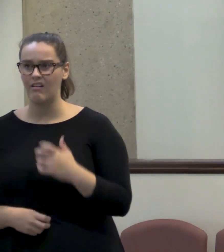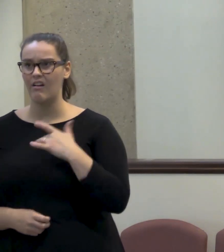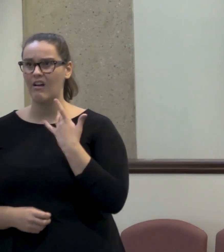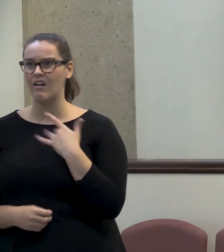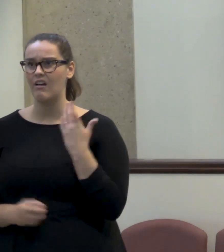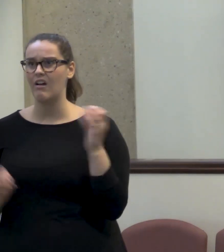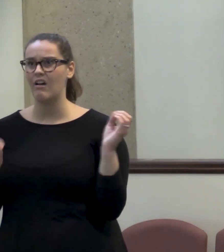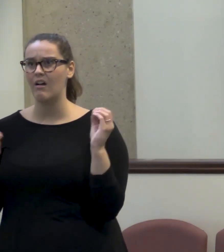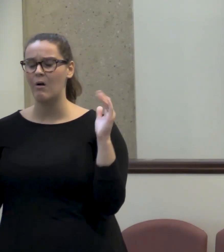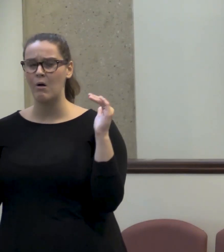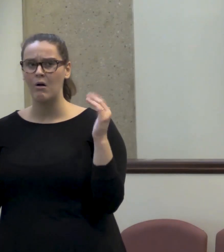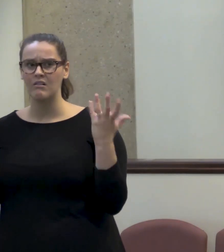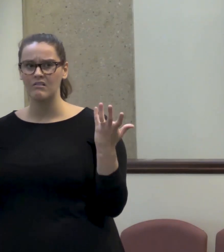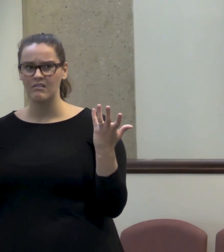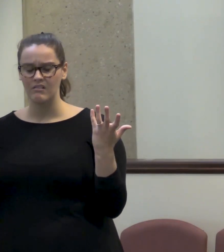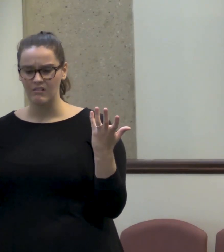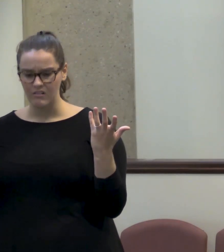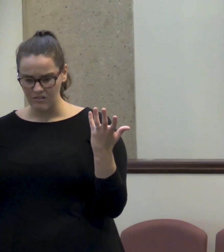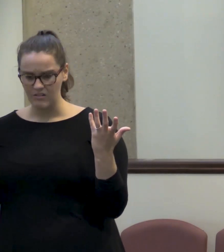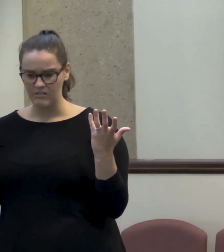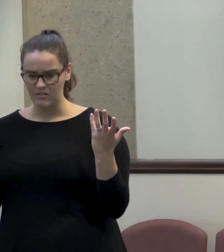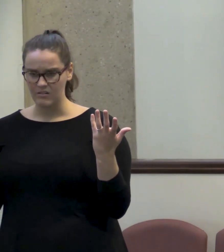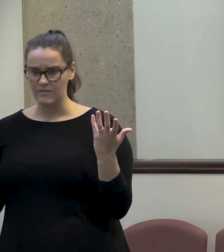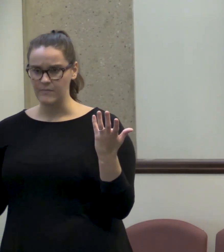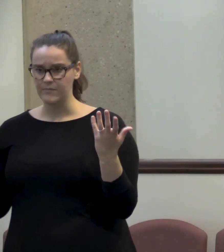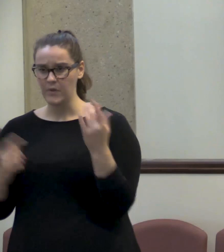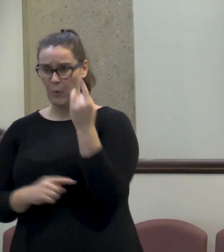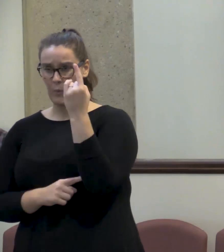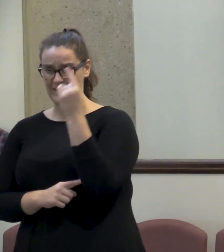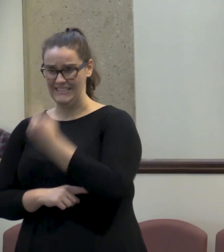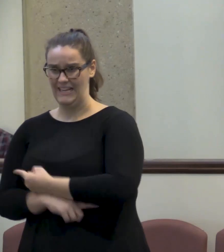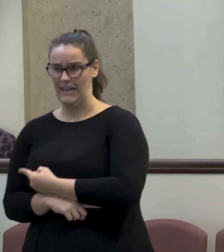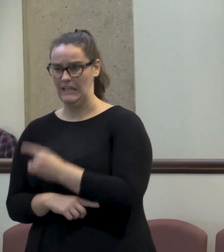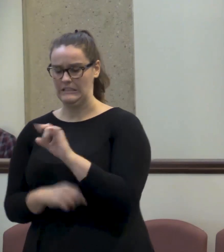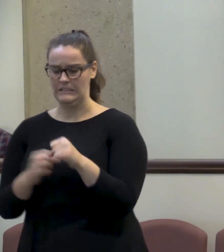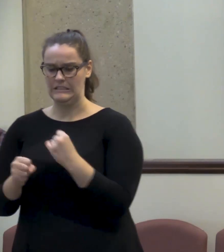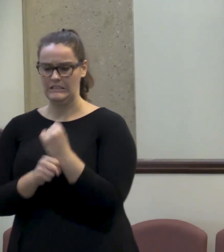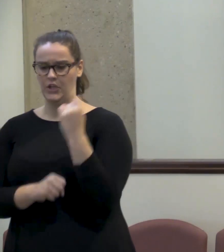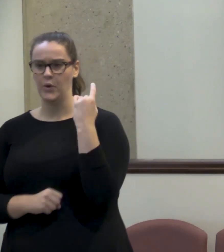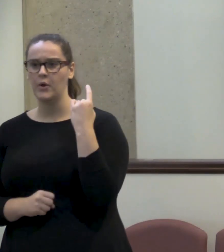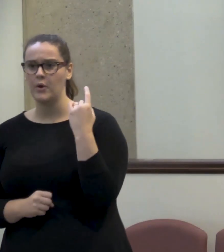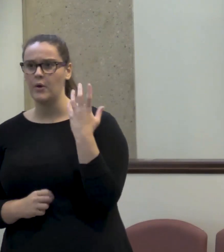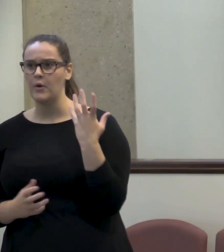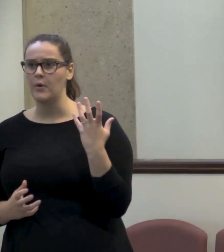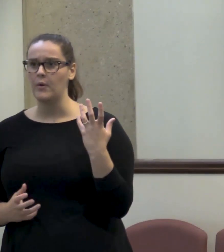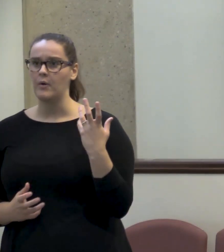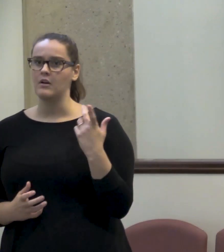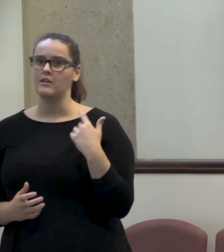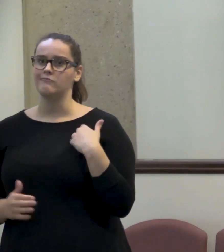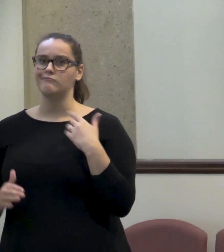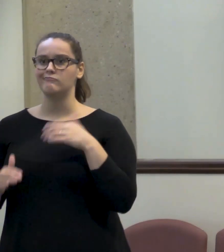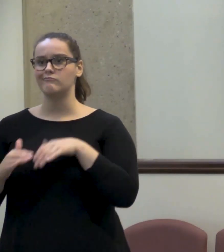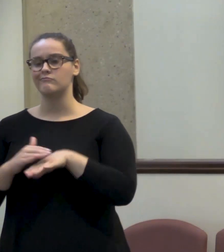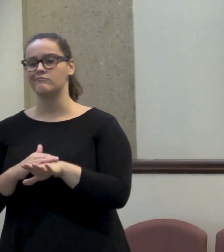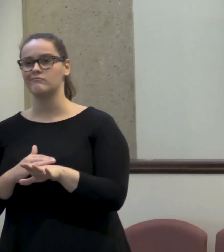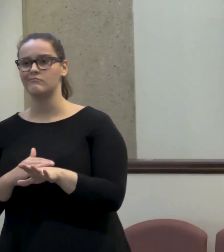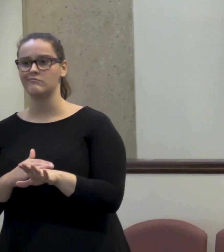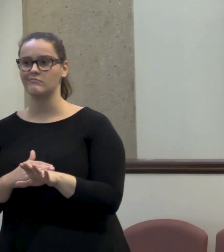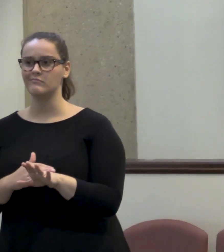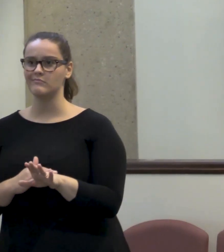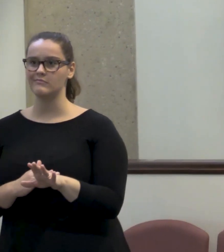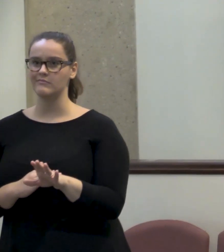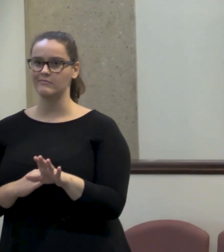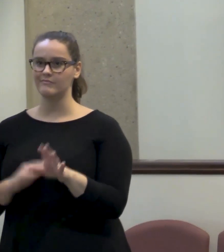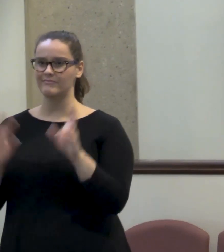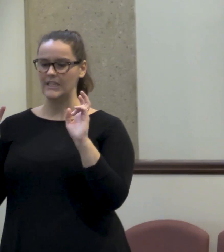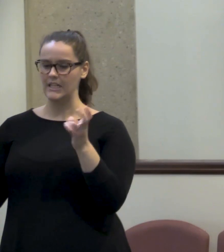completely hopeless until one day about a year ago, I stepped into what's called the